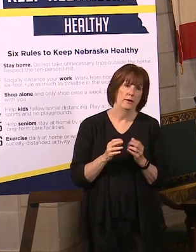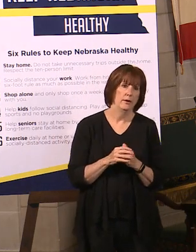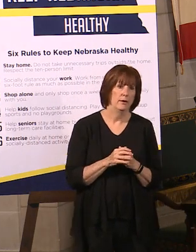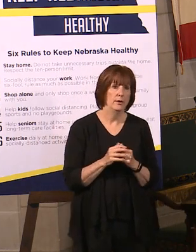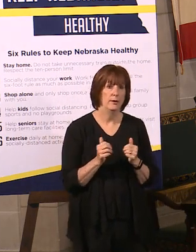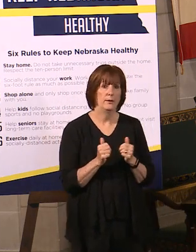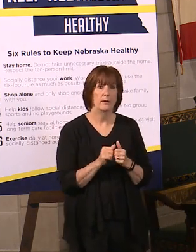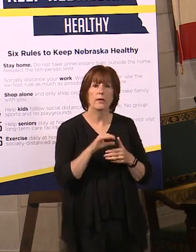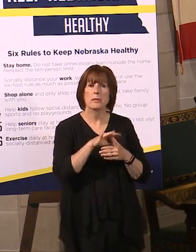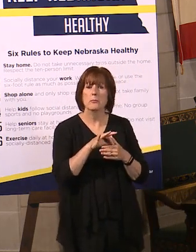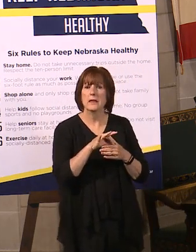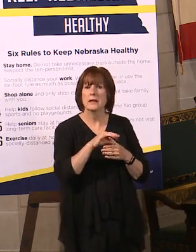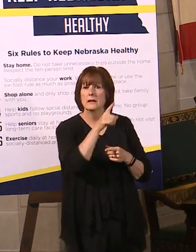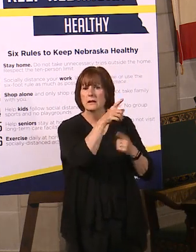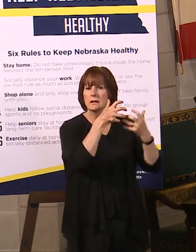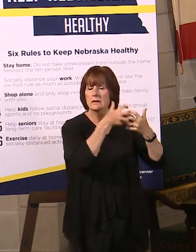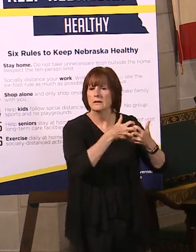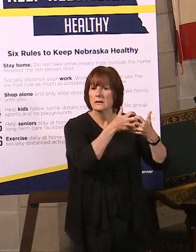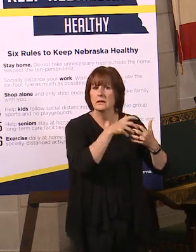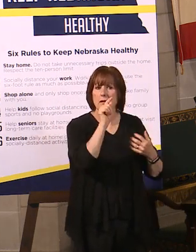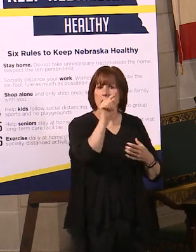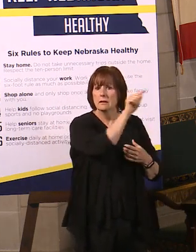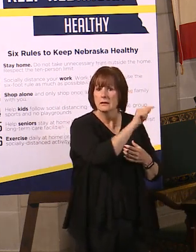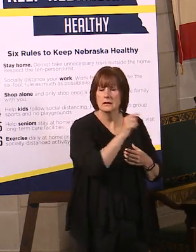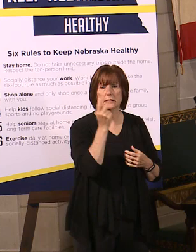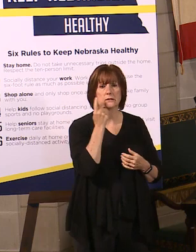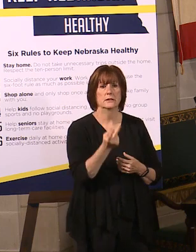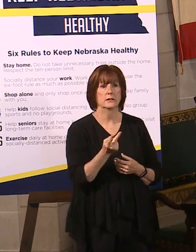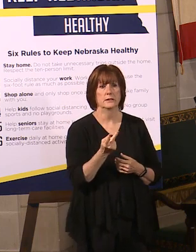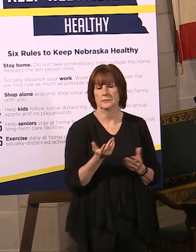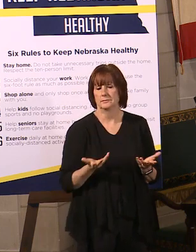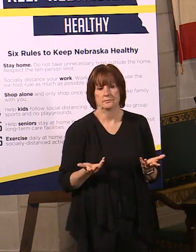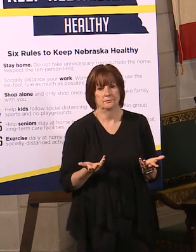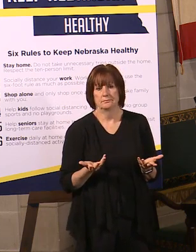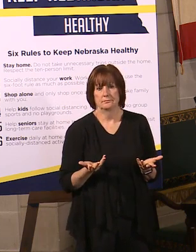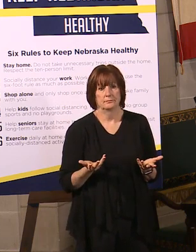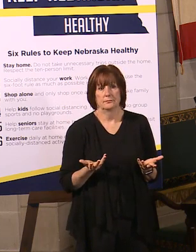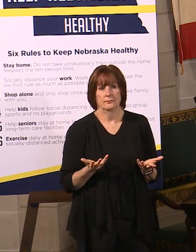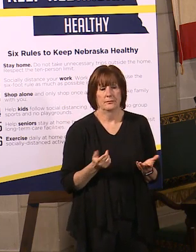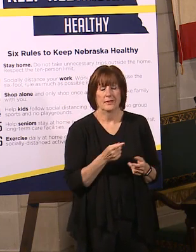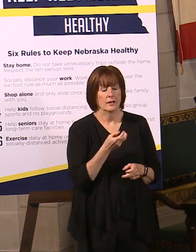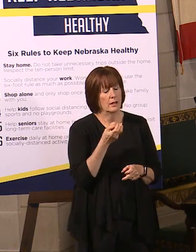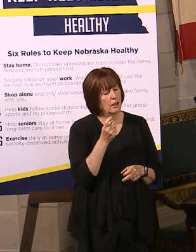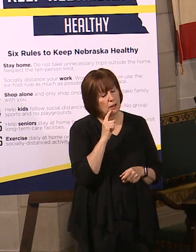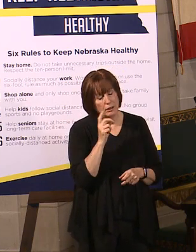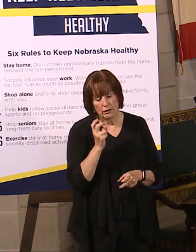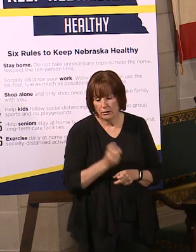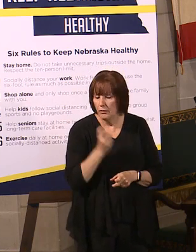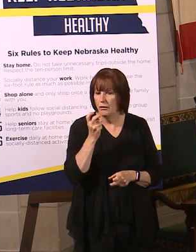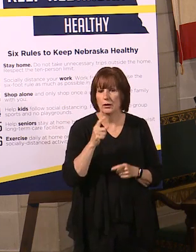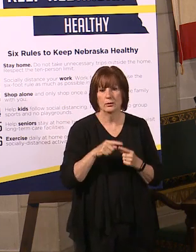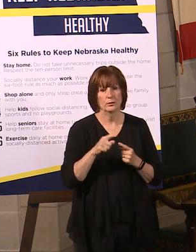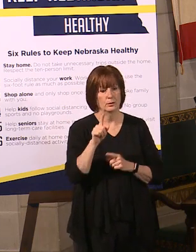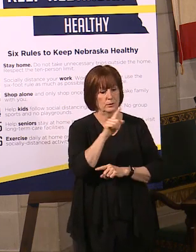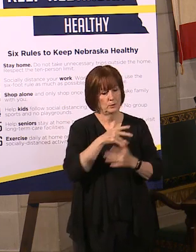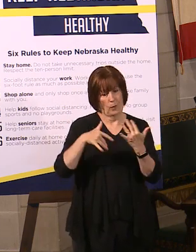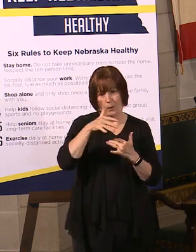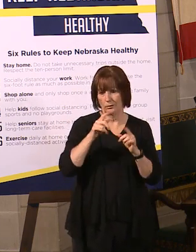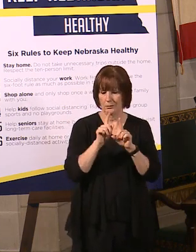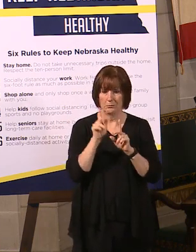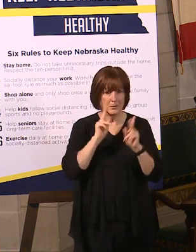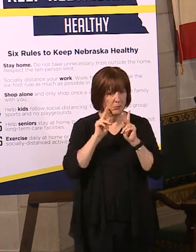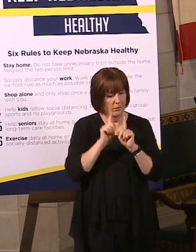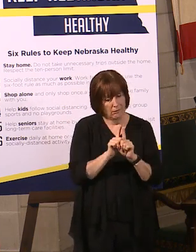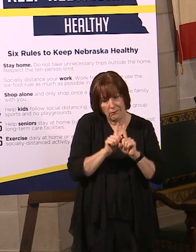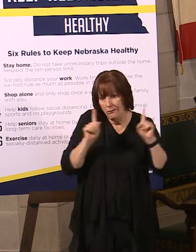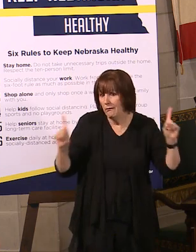the meat processing industry, we have seen where, again, tough industry to be able to socially quarantine, tough at work,